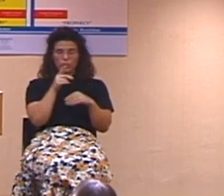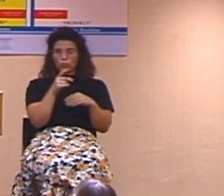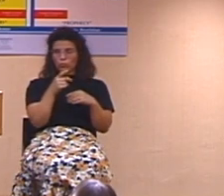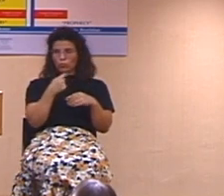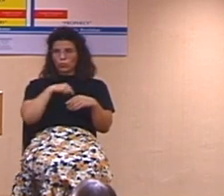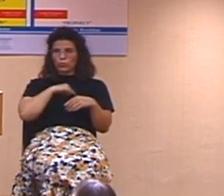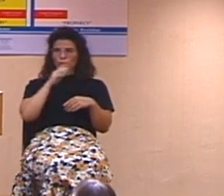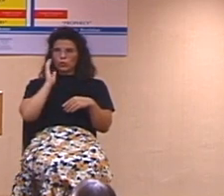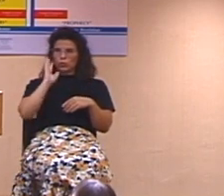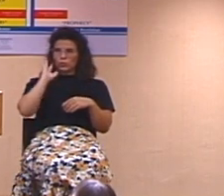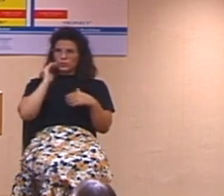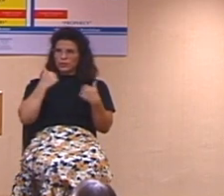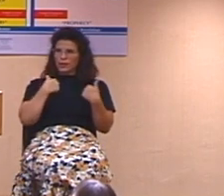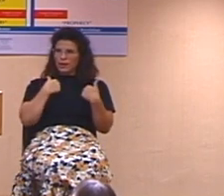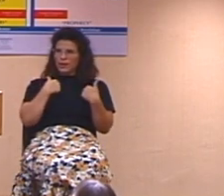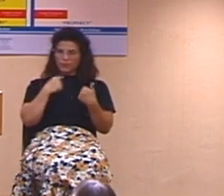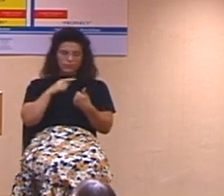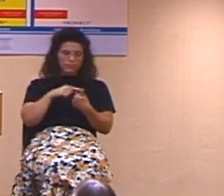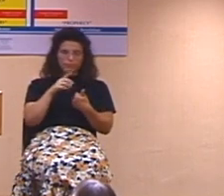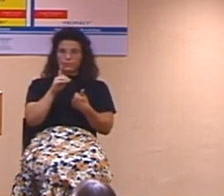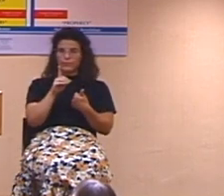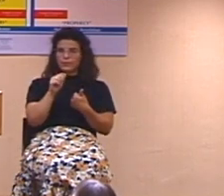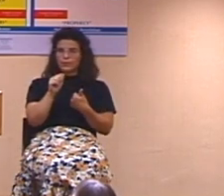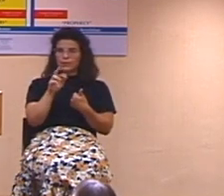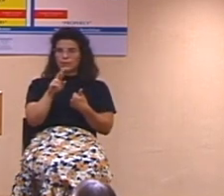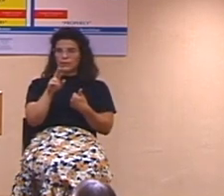We used to have Daryl Medford.